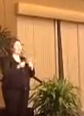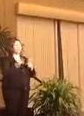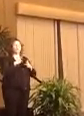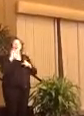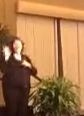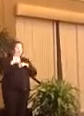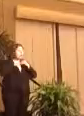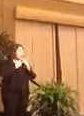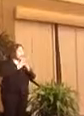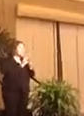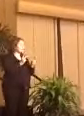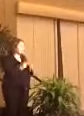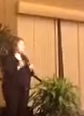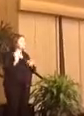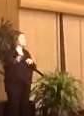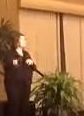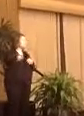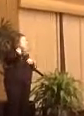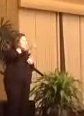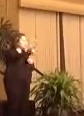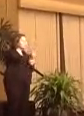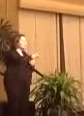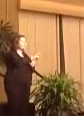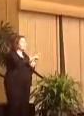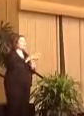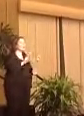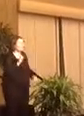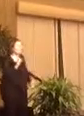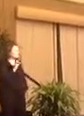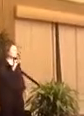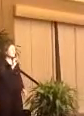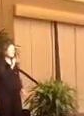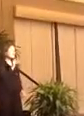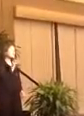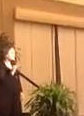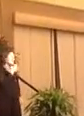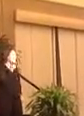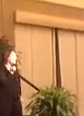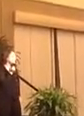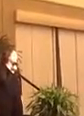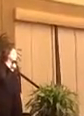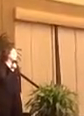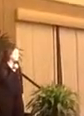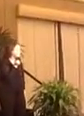traveled to and all the venues that you've been at, like, Where's the foreskin the best?